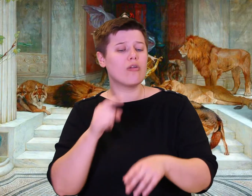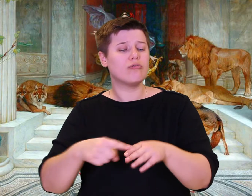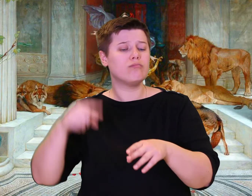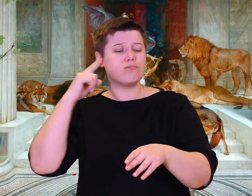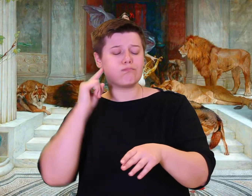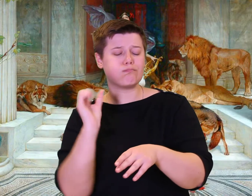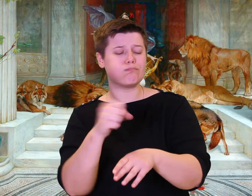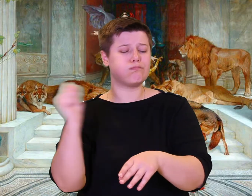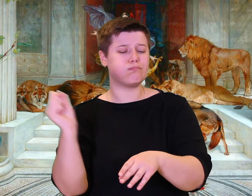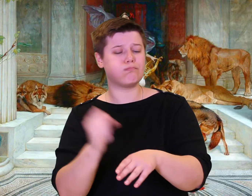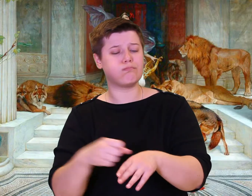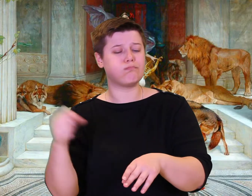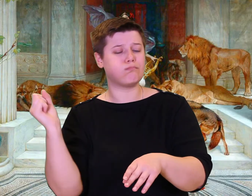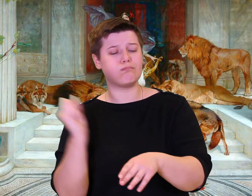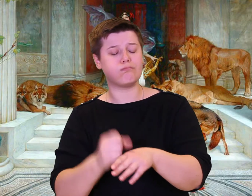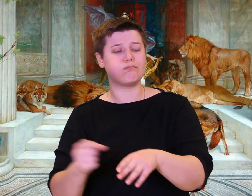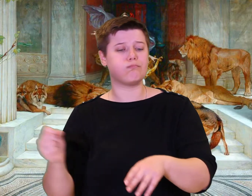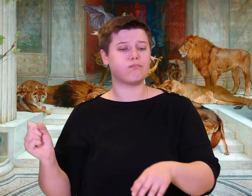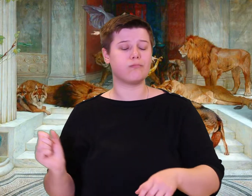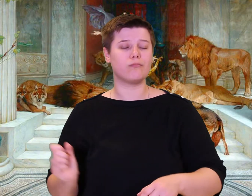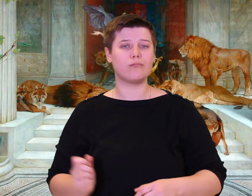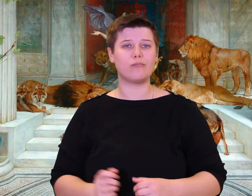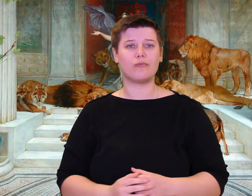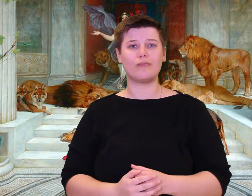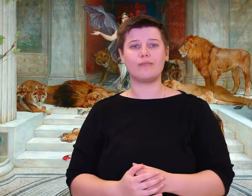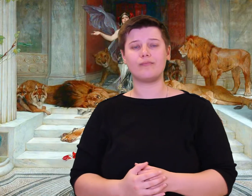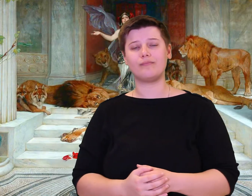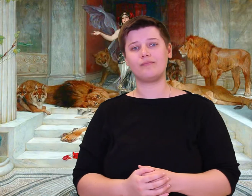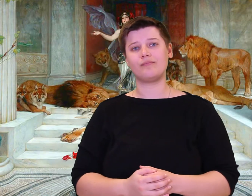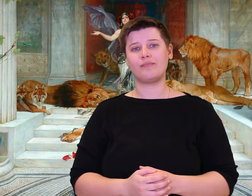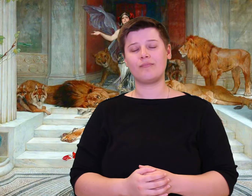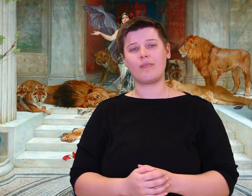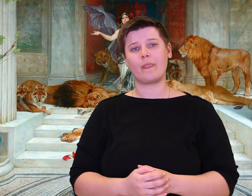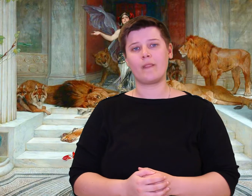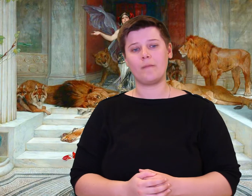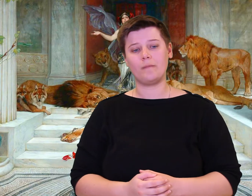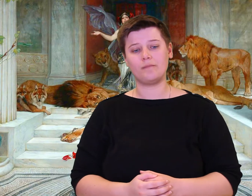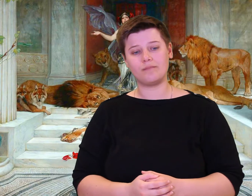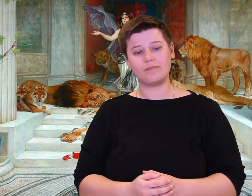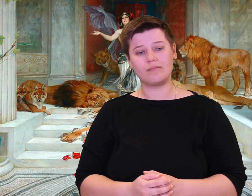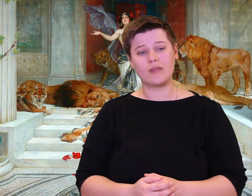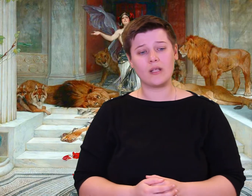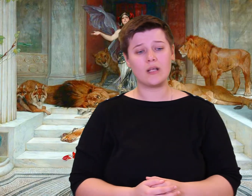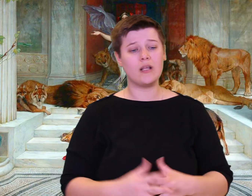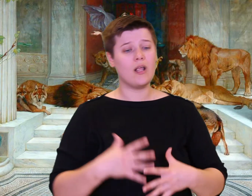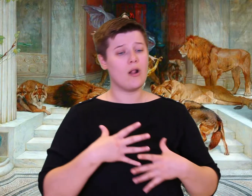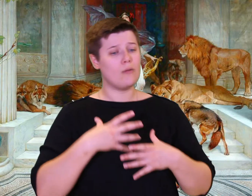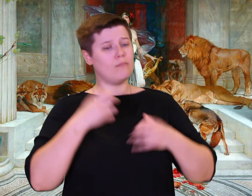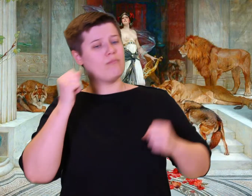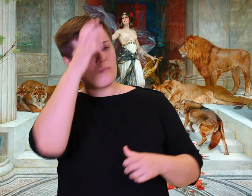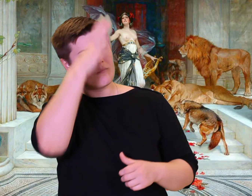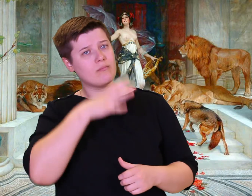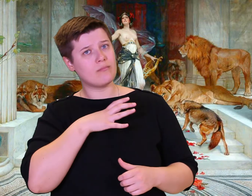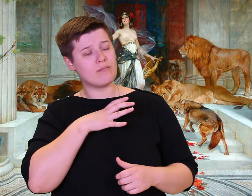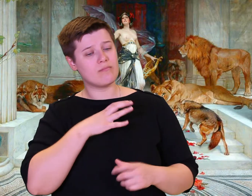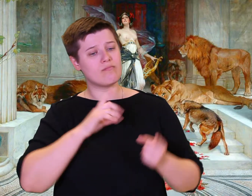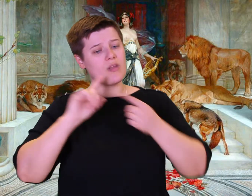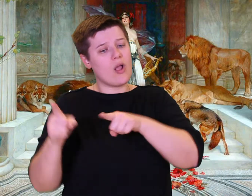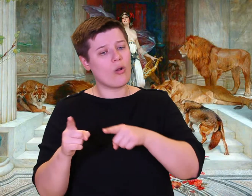And right away the goddess answered, You are resourceful, King Odysseus. You need not worry that you have no pilot to steer your